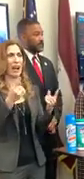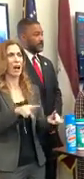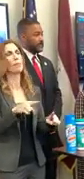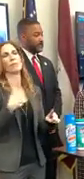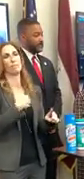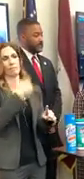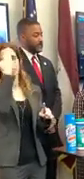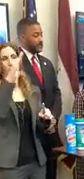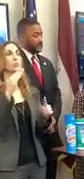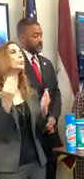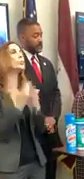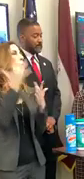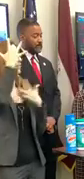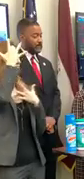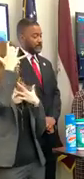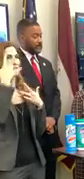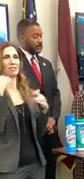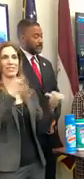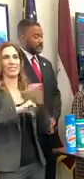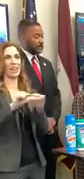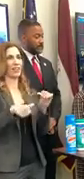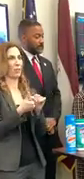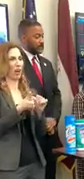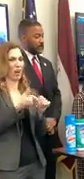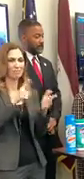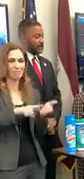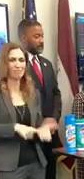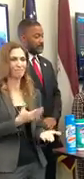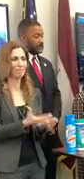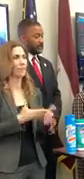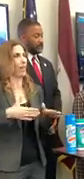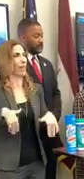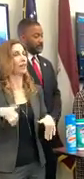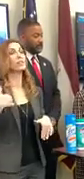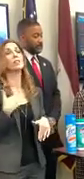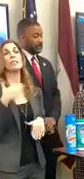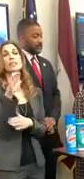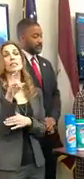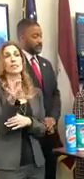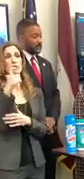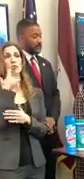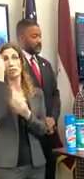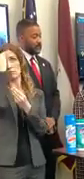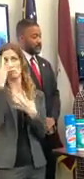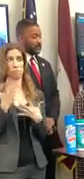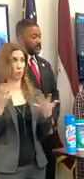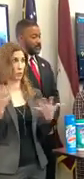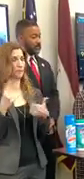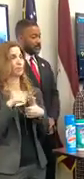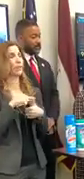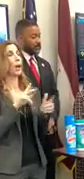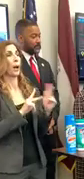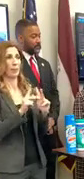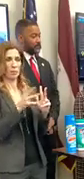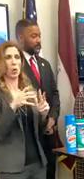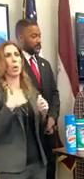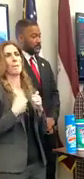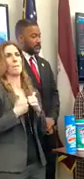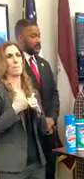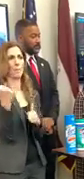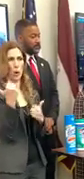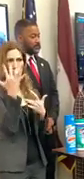information or science behind this, but here's the latest from the Centers for Disease Control. People are thought to be